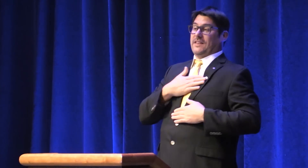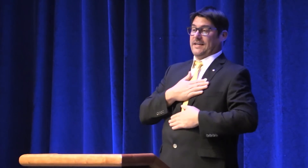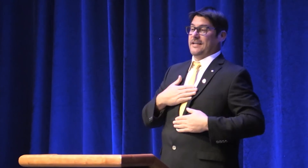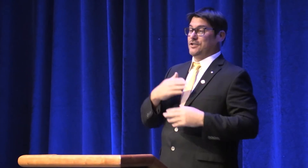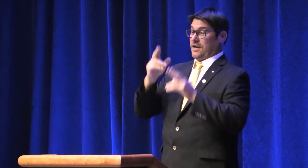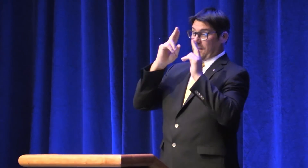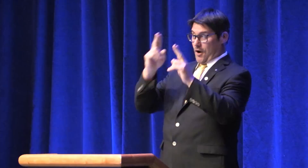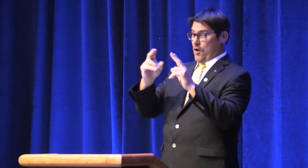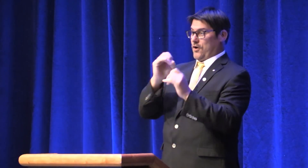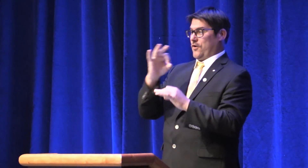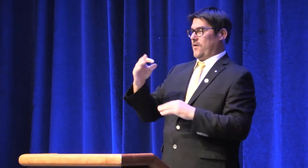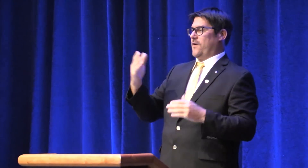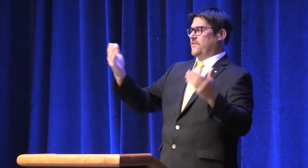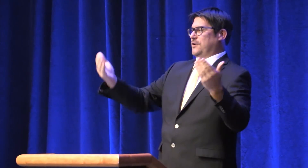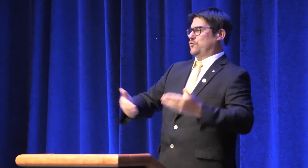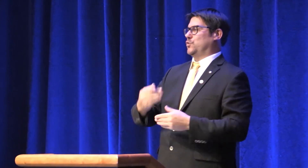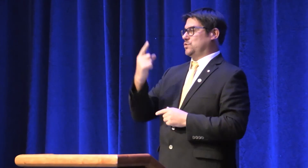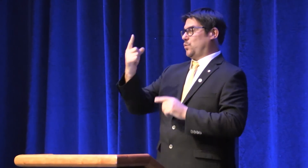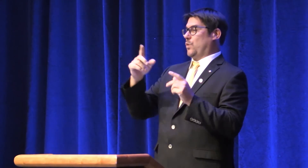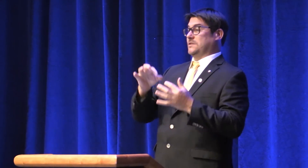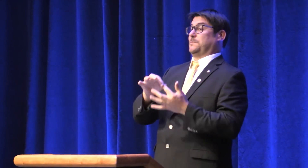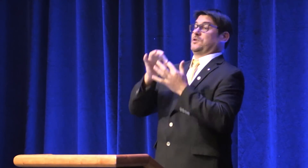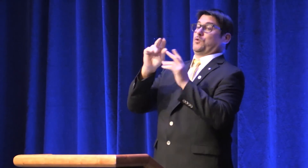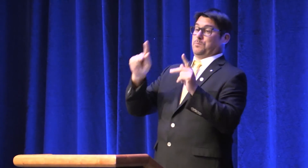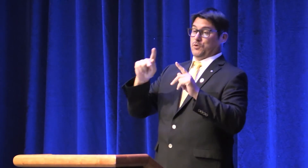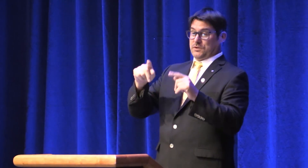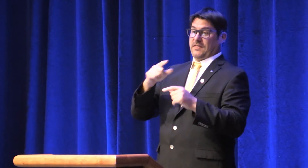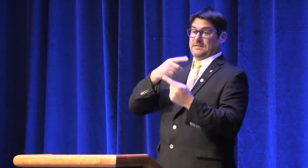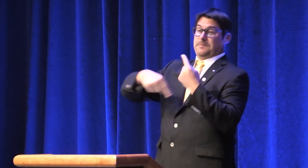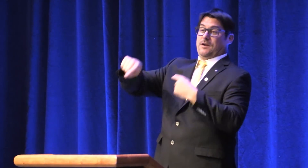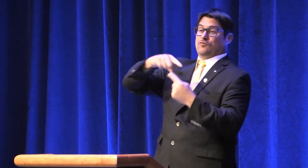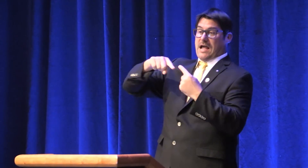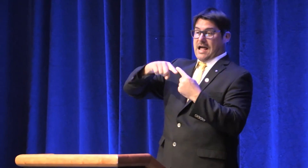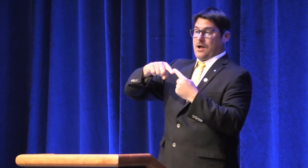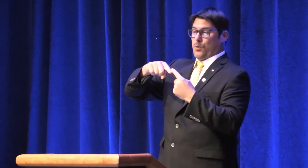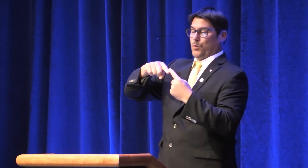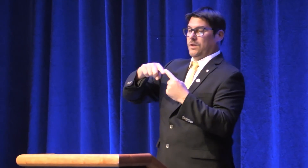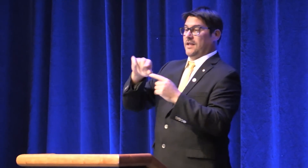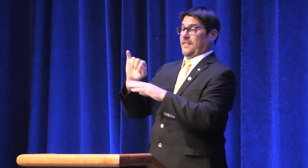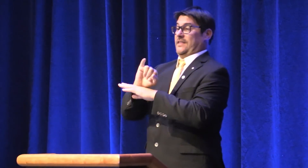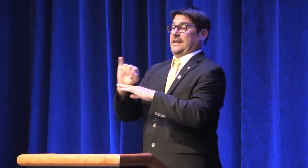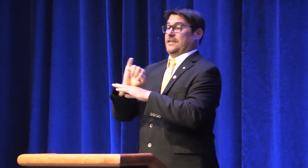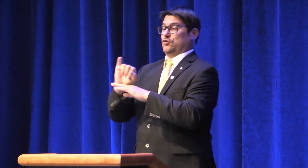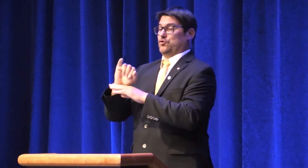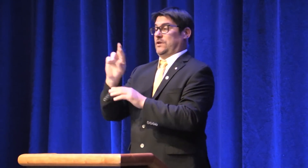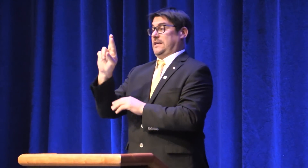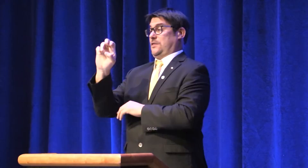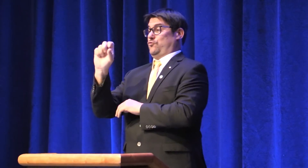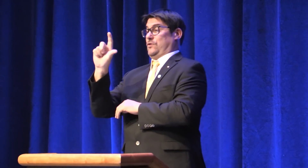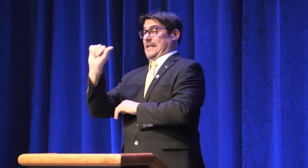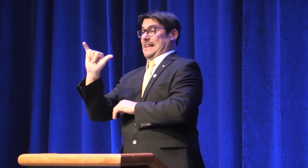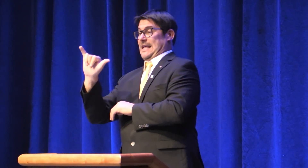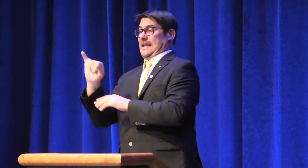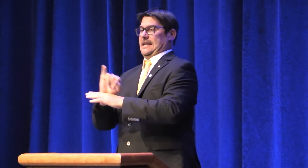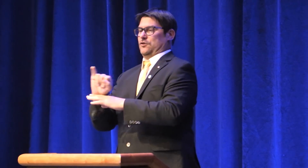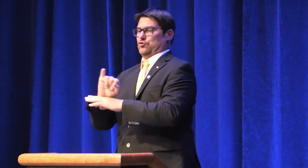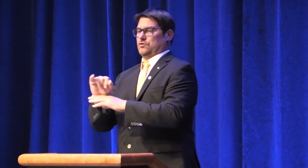I have the honor and privilege this evening of introducing one of our esteemed guests who has